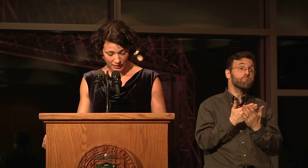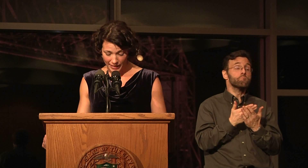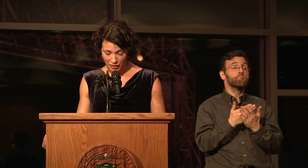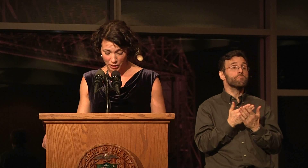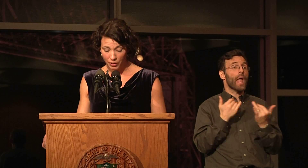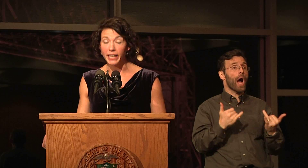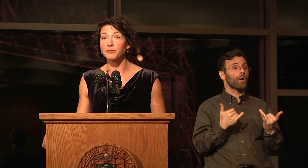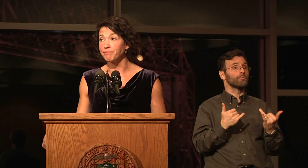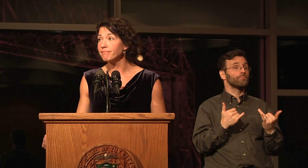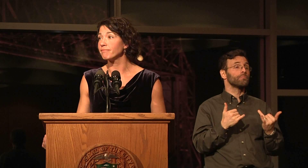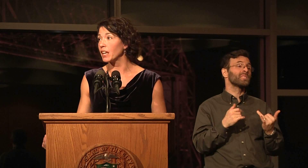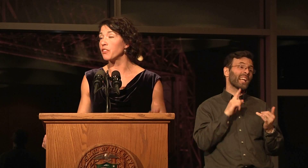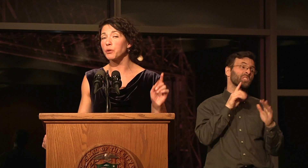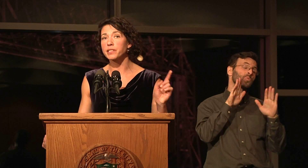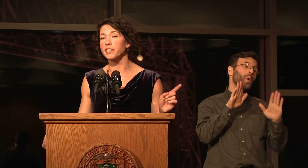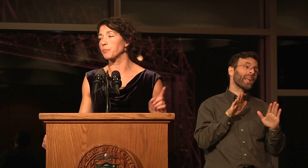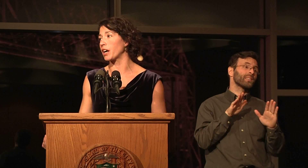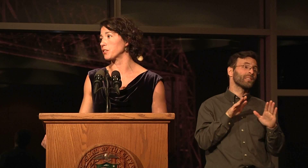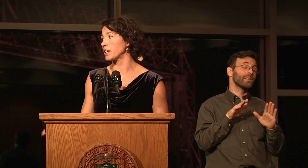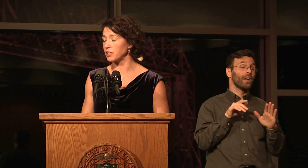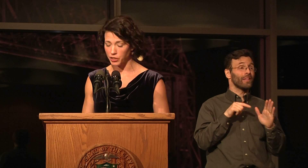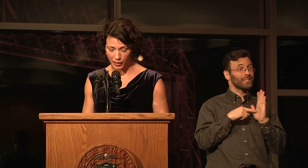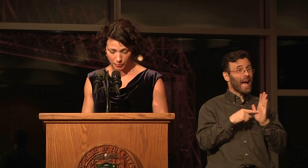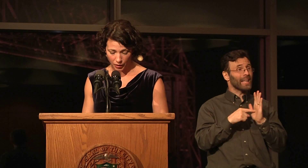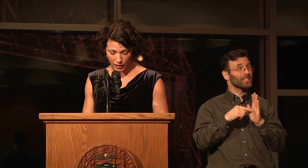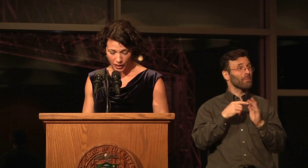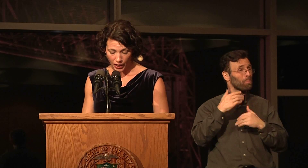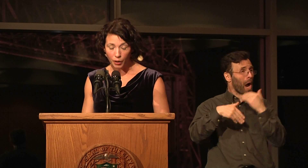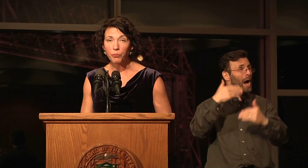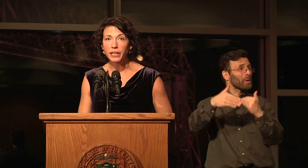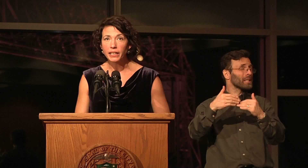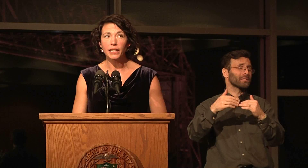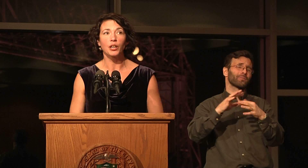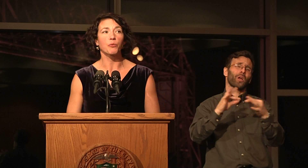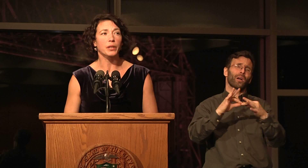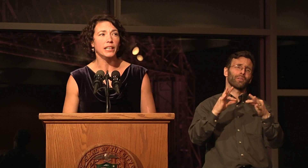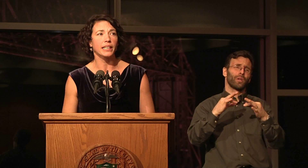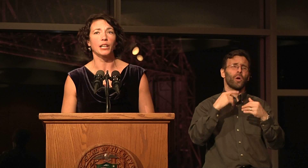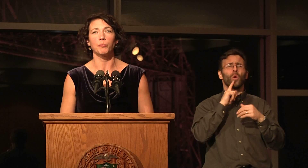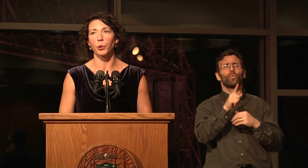actually great. And those signs of progress I just talked about are